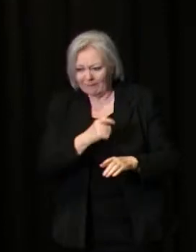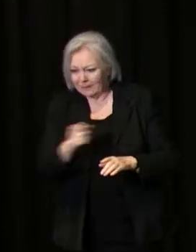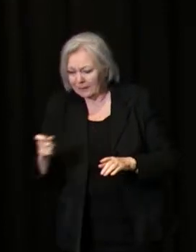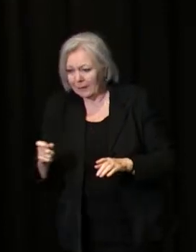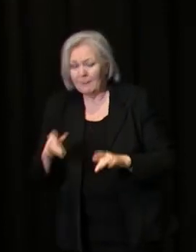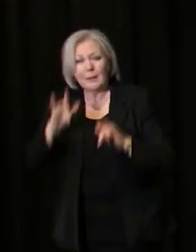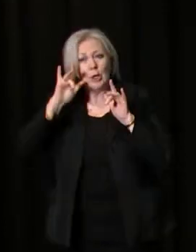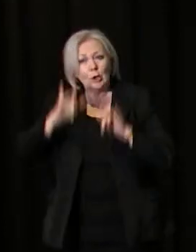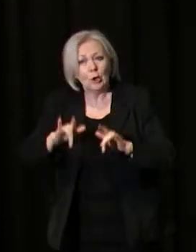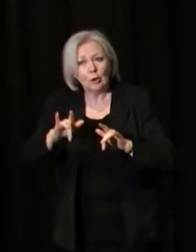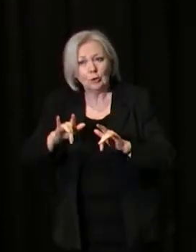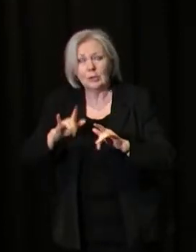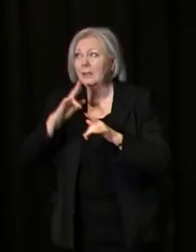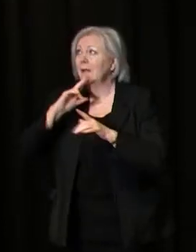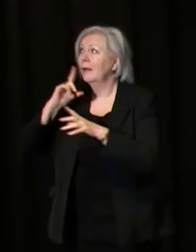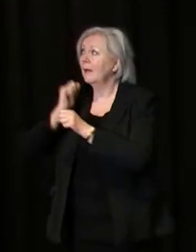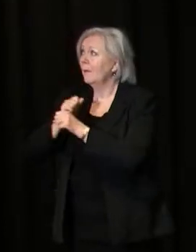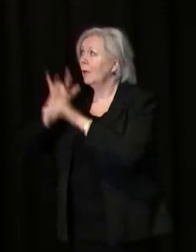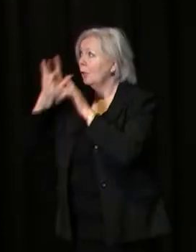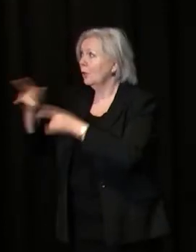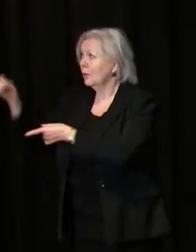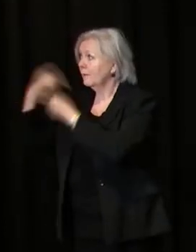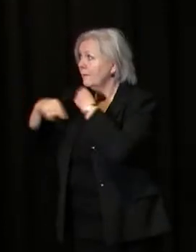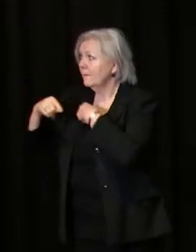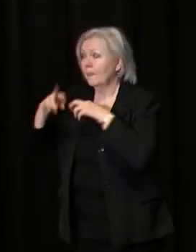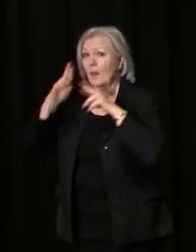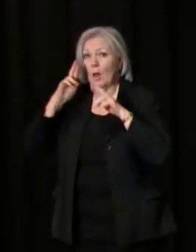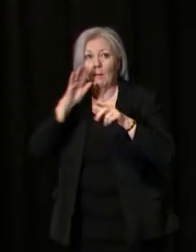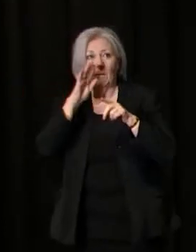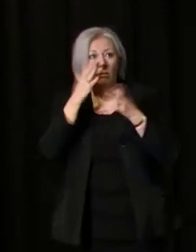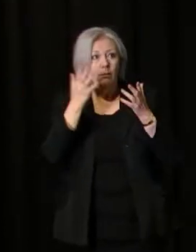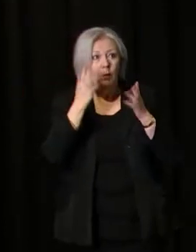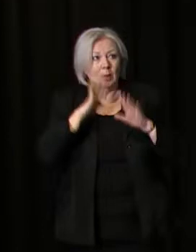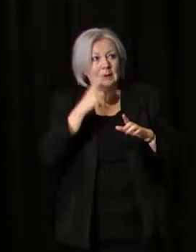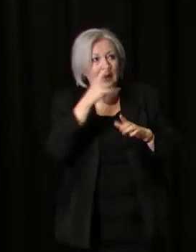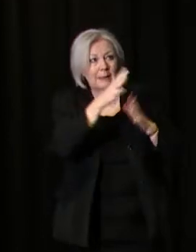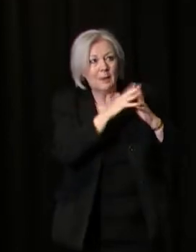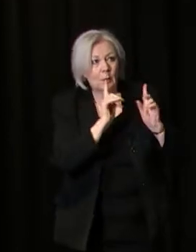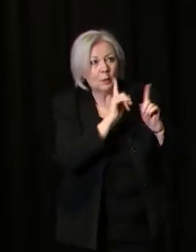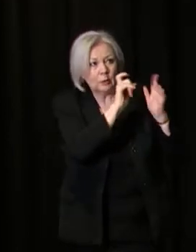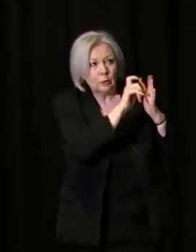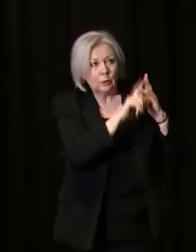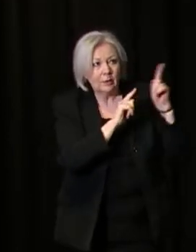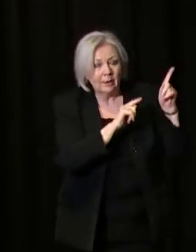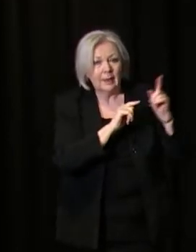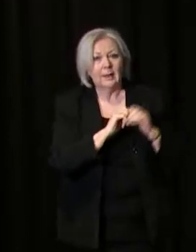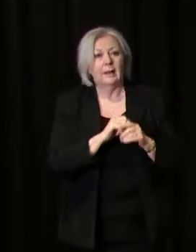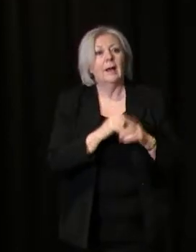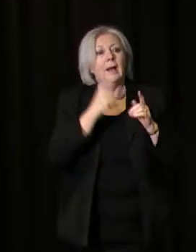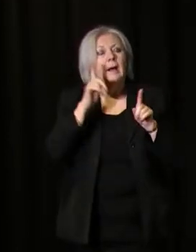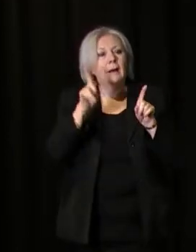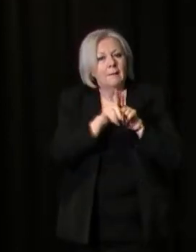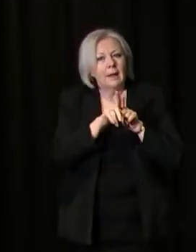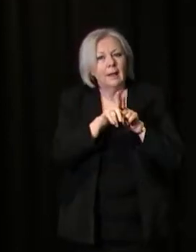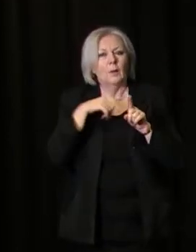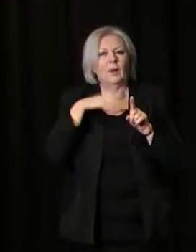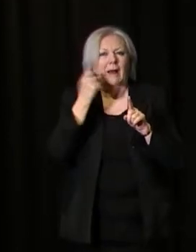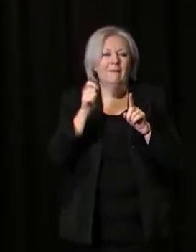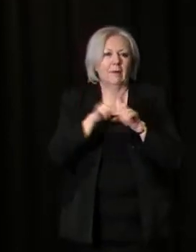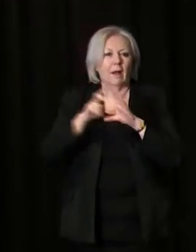have that vaccine. Hopefully it comes soon. Schools are going to have to look a bit different. But things like furloughing, things like